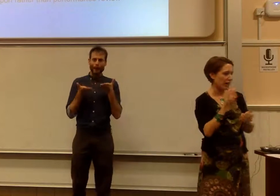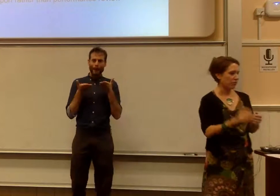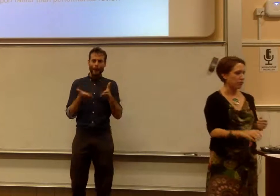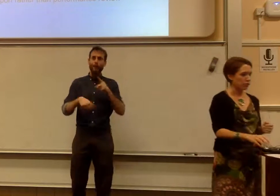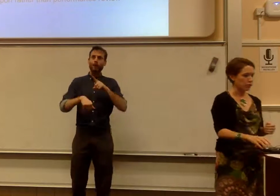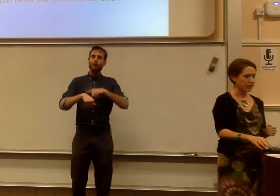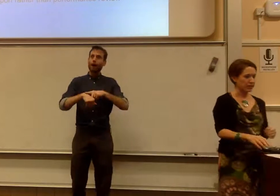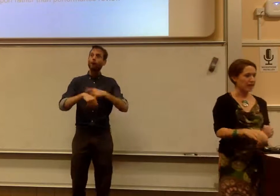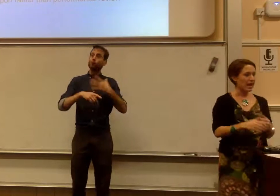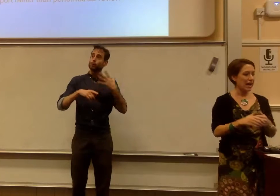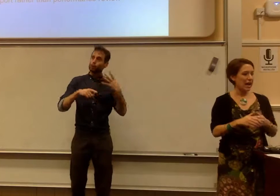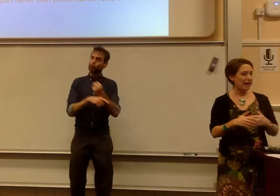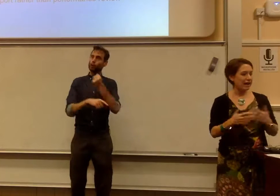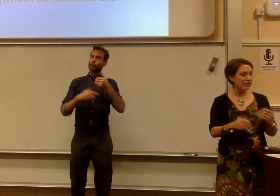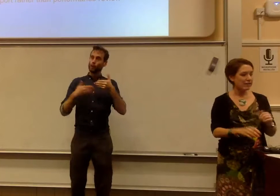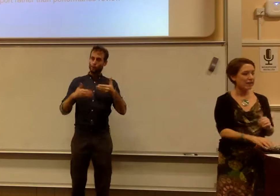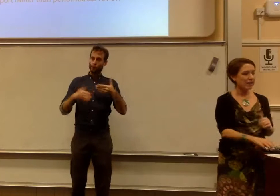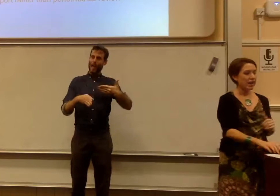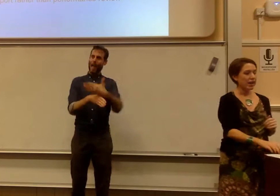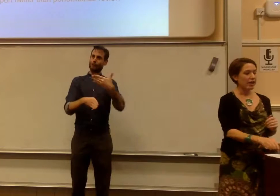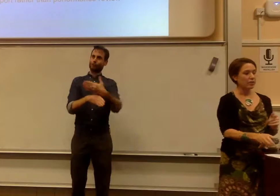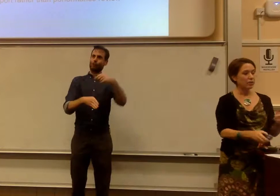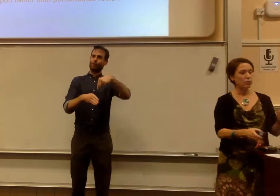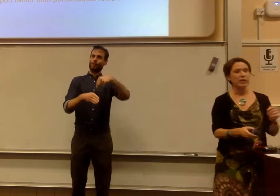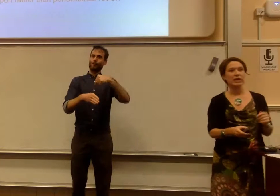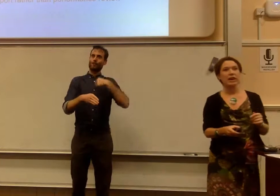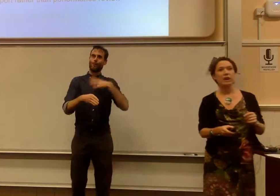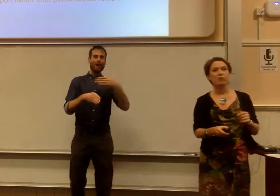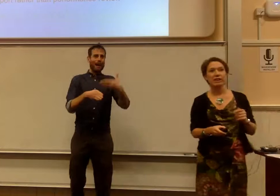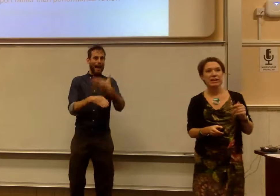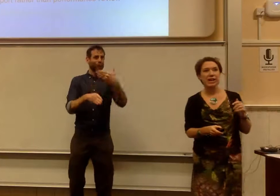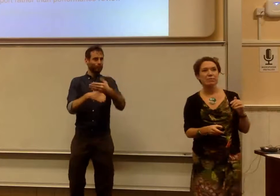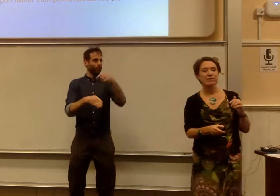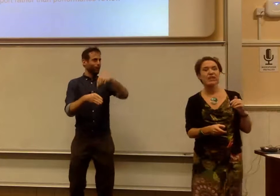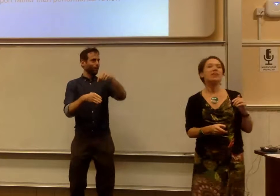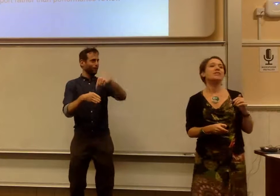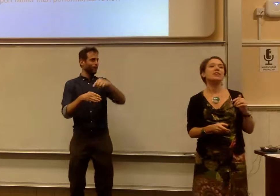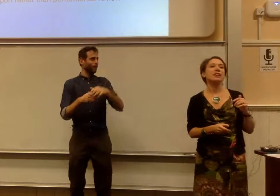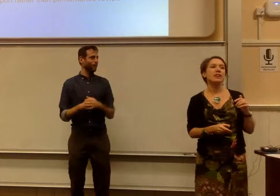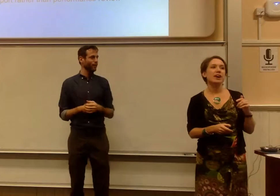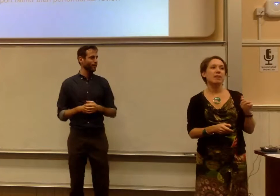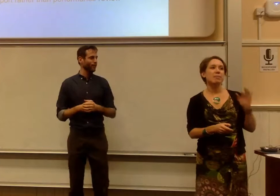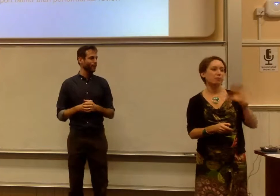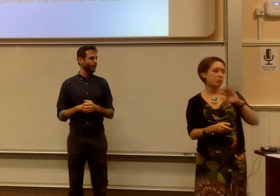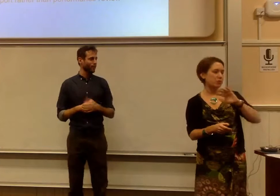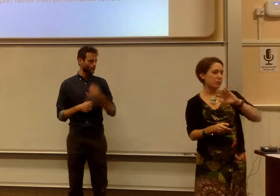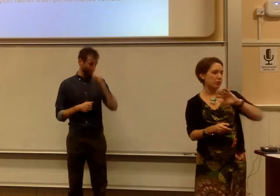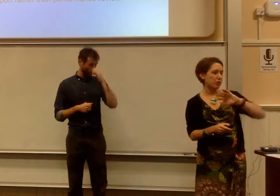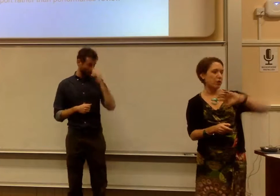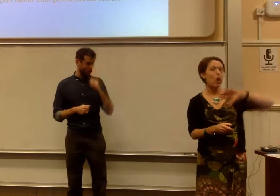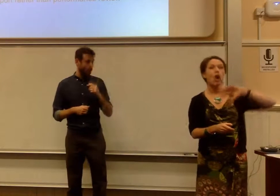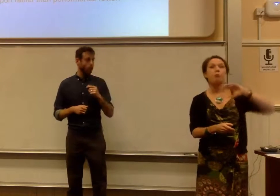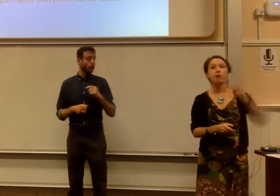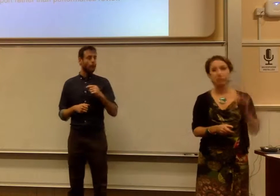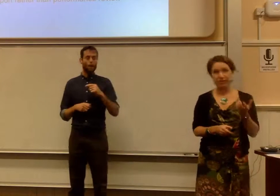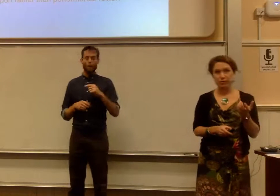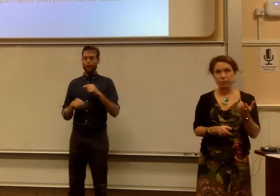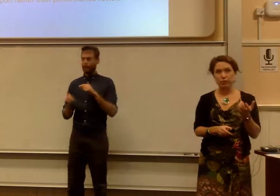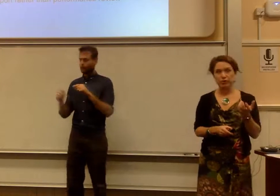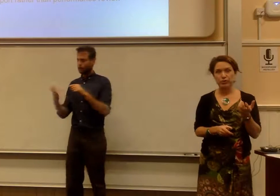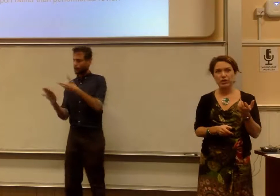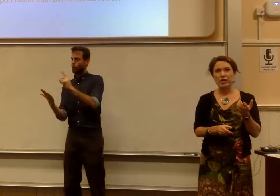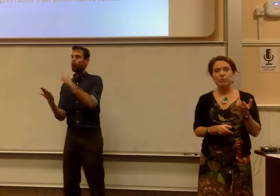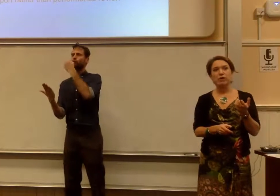administration and reporting. And lastly, we renamed the performance review the